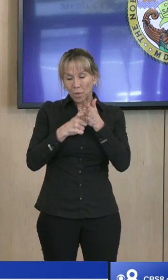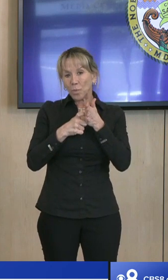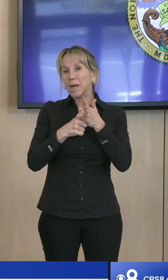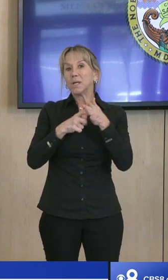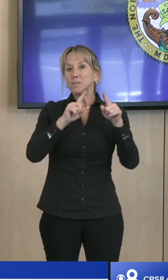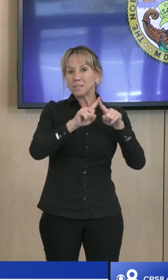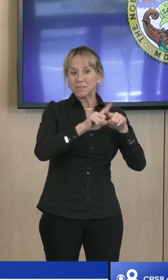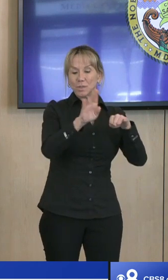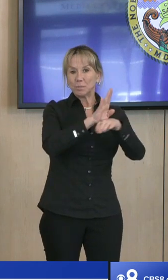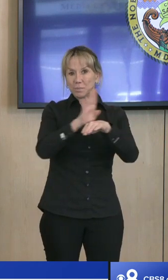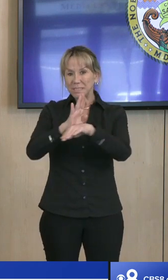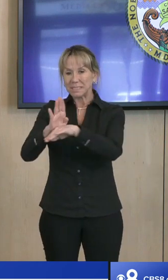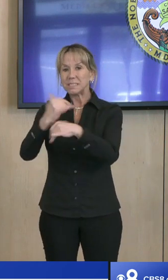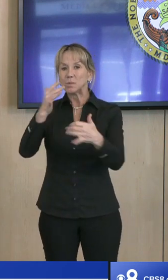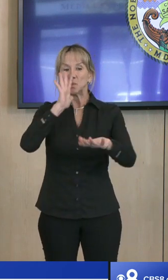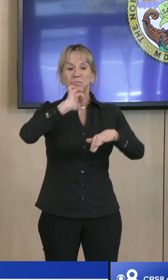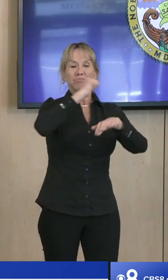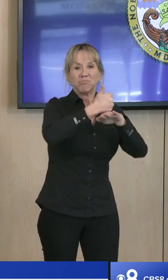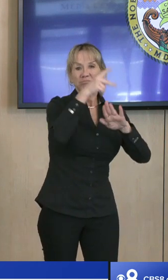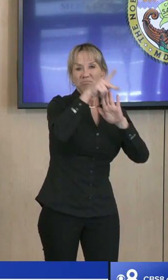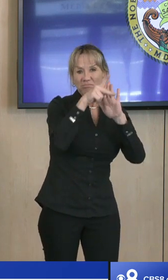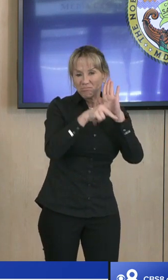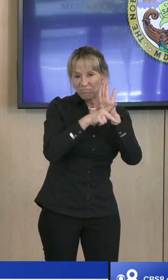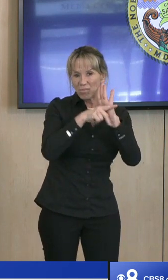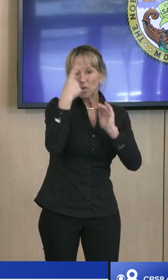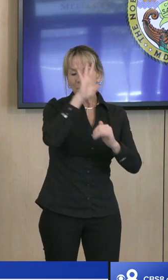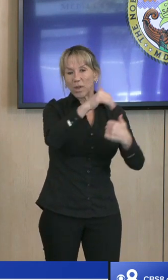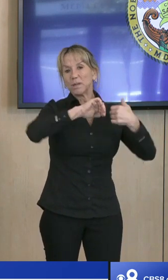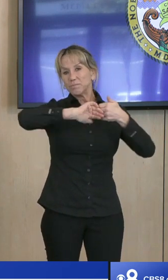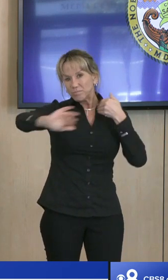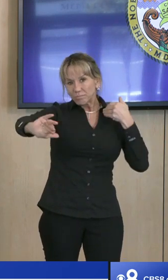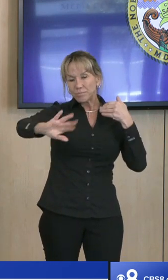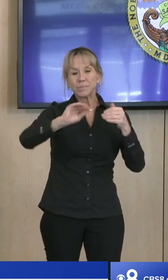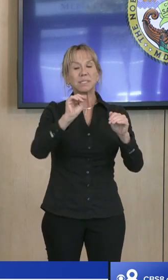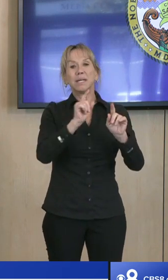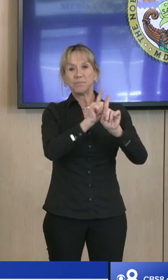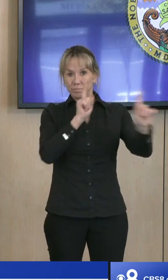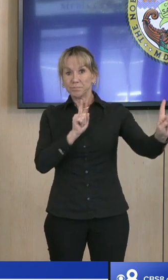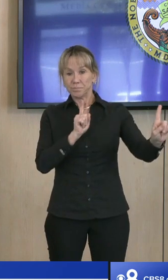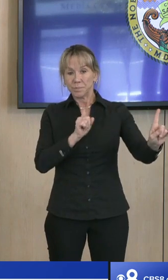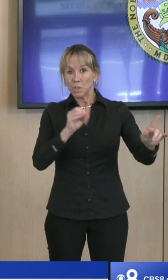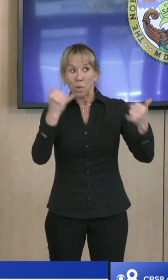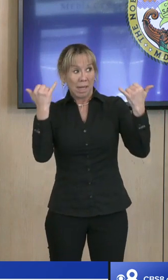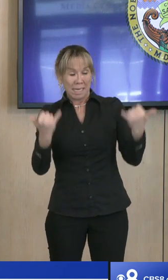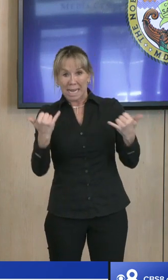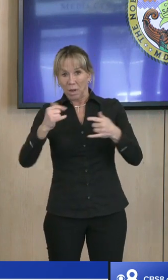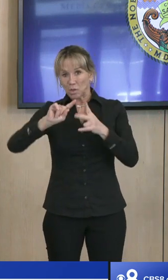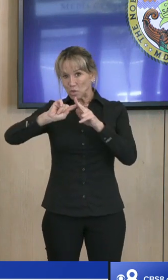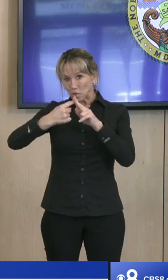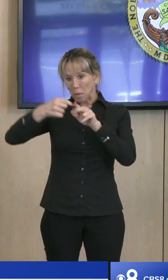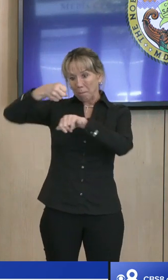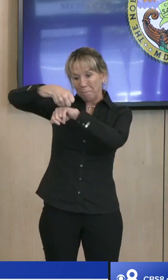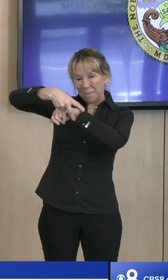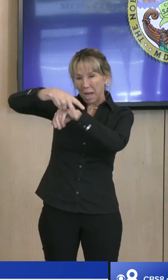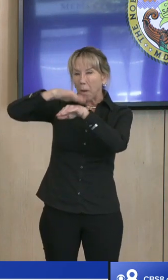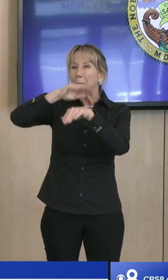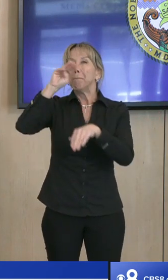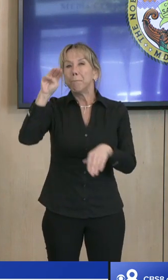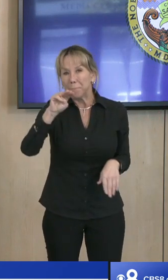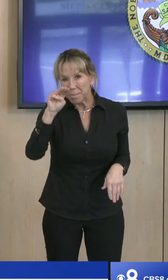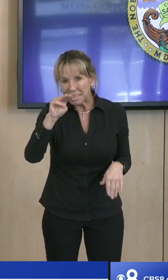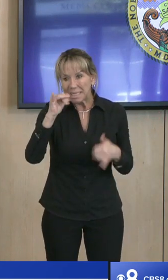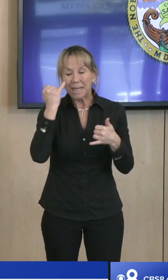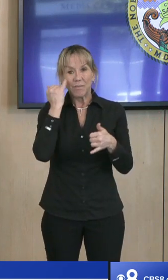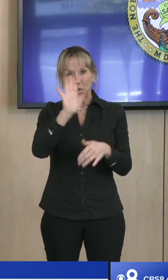distancing, physical distancing protocol. All essential businesses that are operating today, effective midnight on Monday,